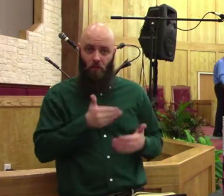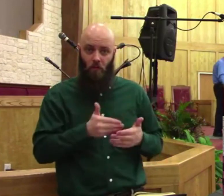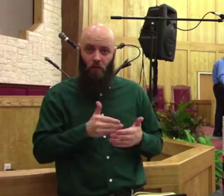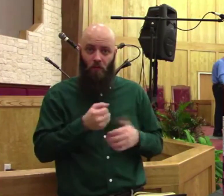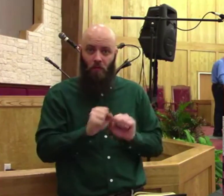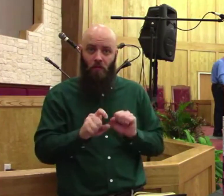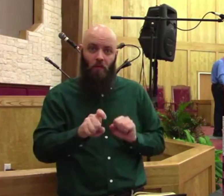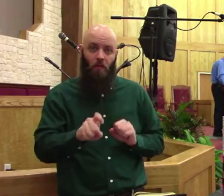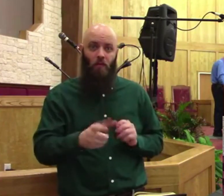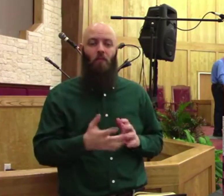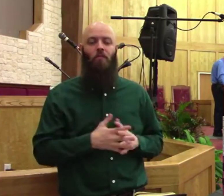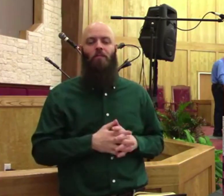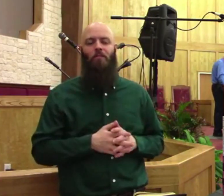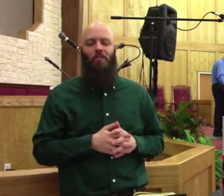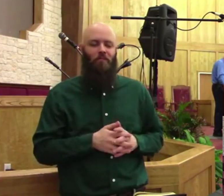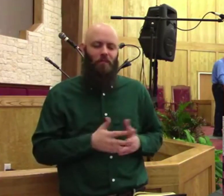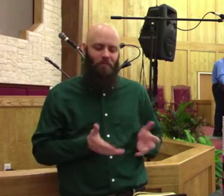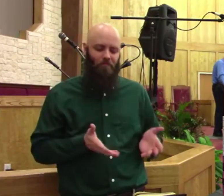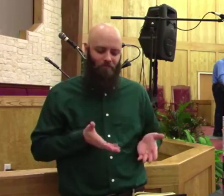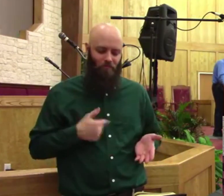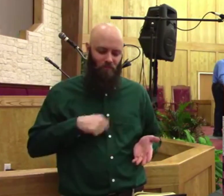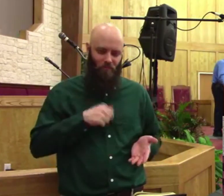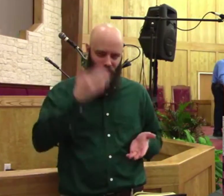Well, we know the story.